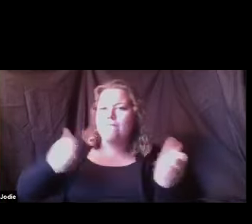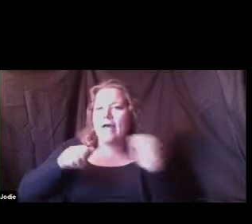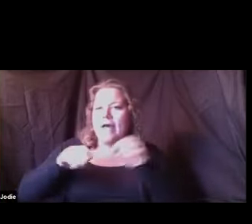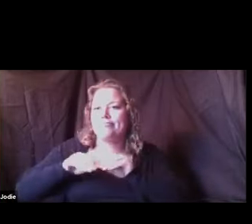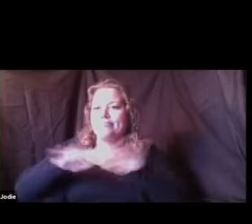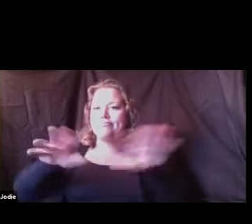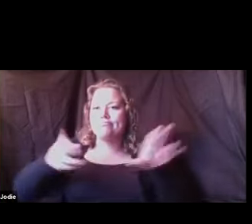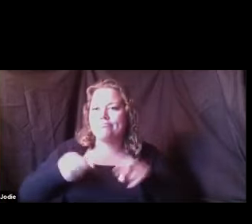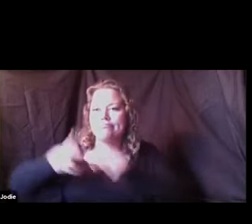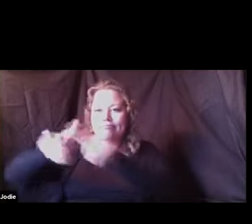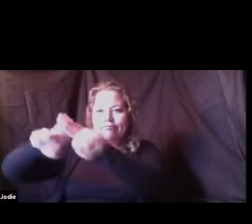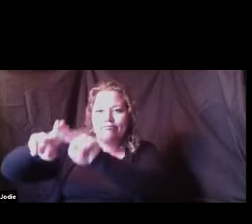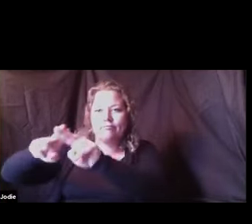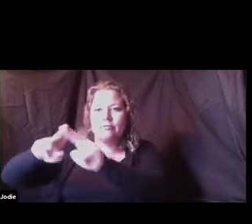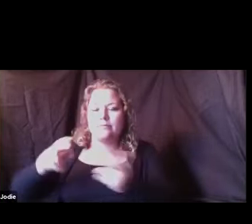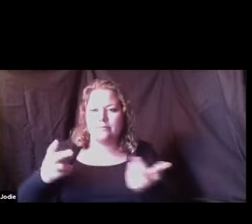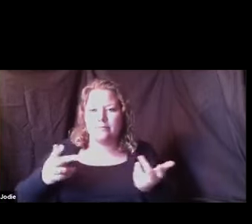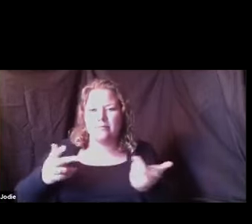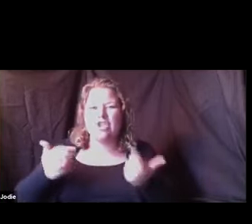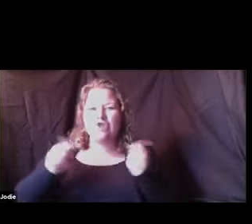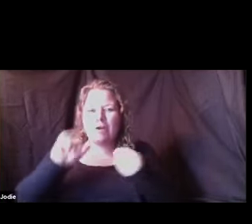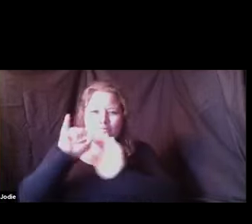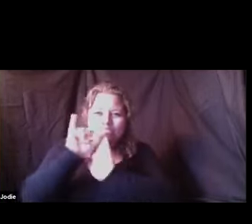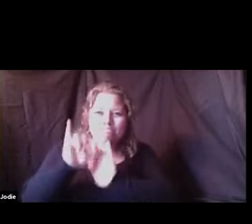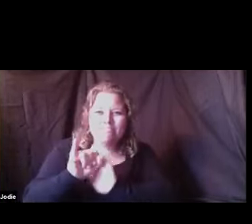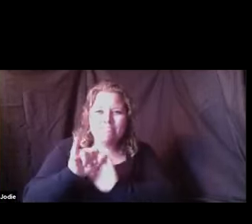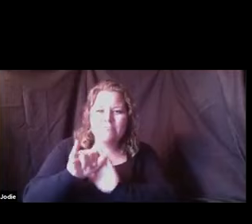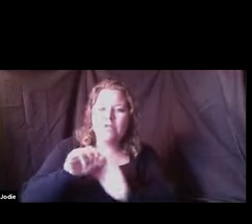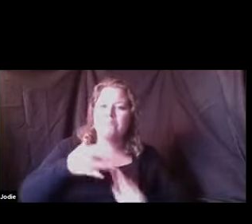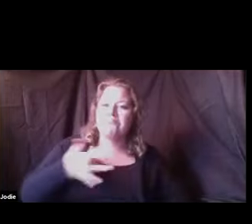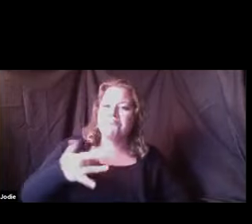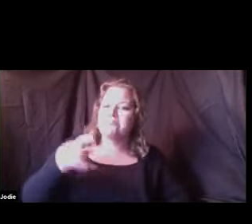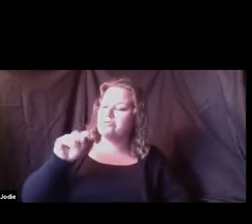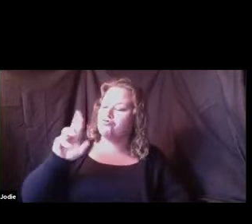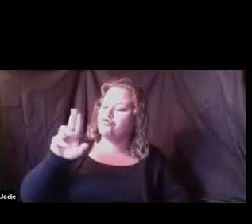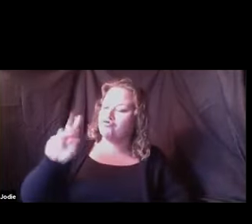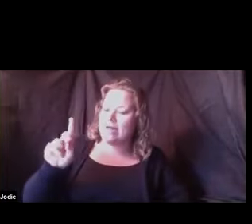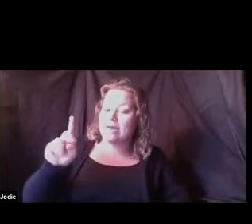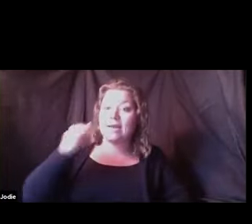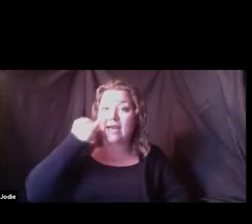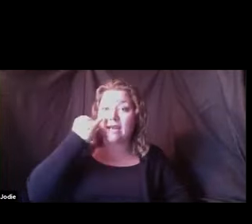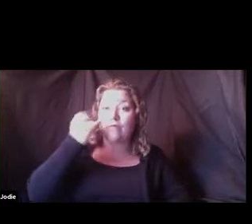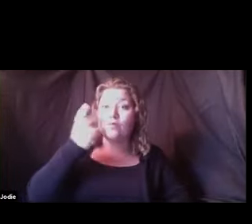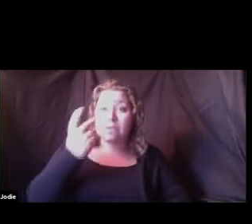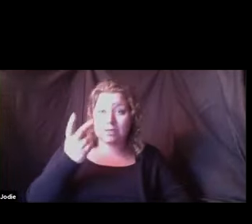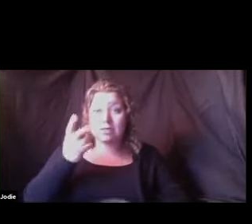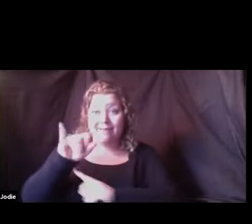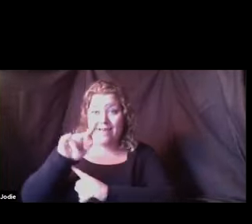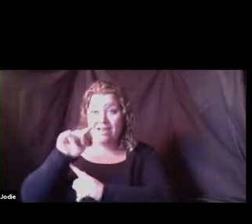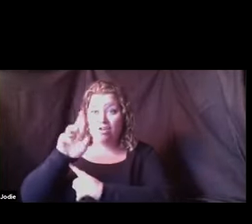trend, an increasing trend is a sign to us to